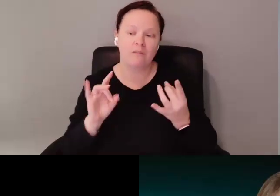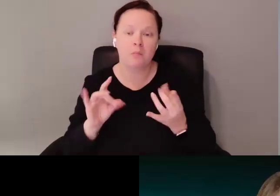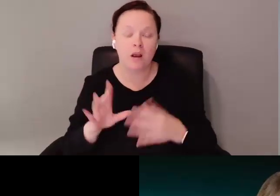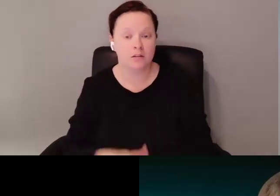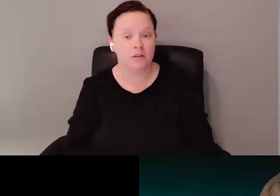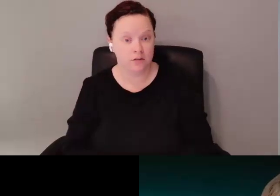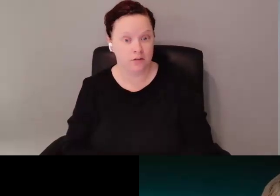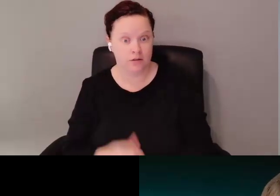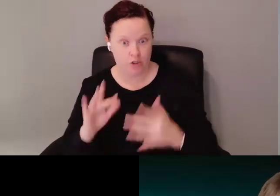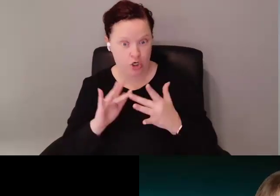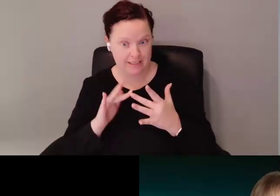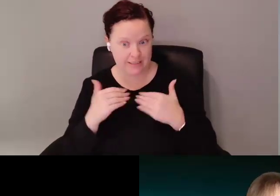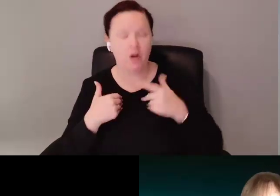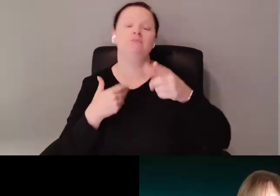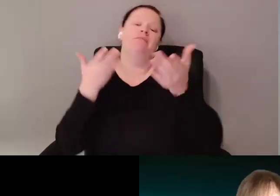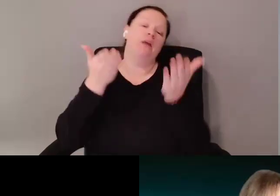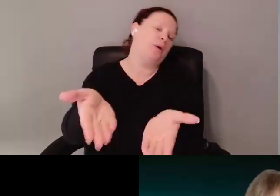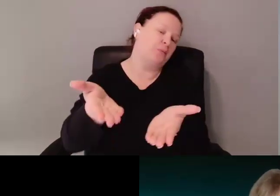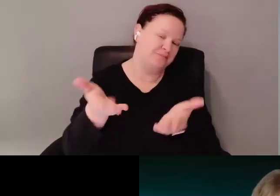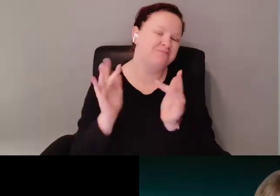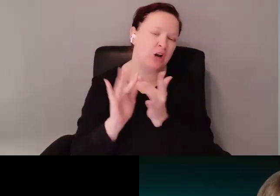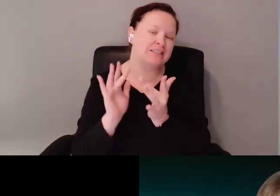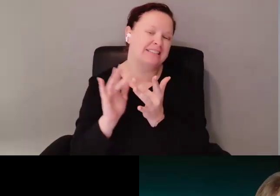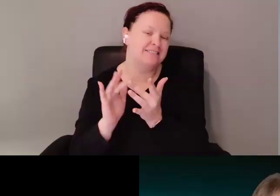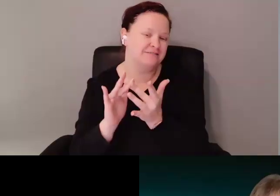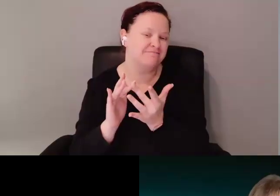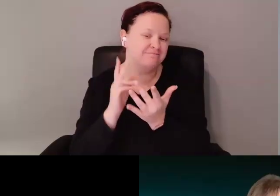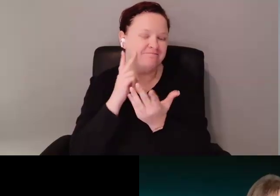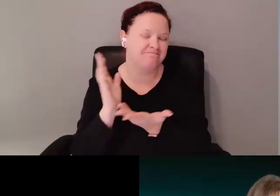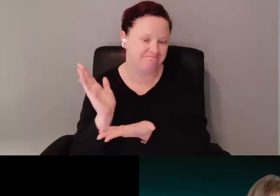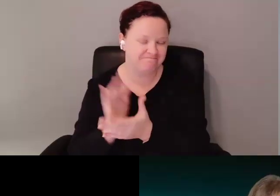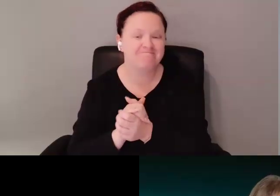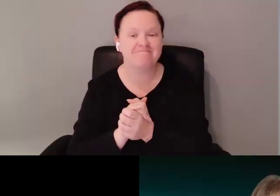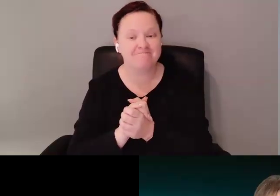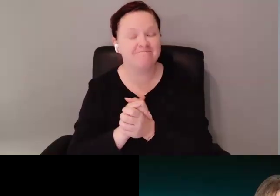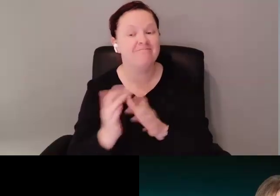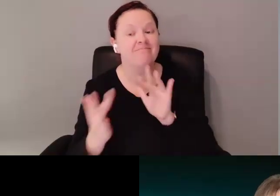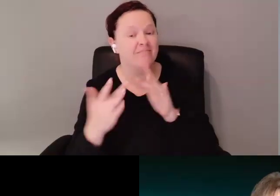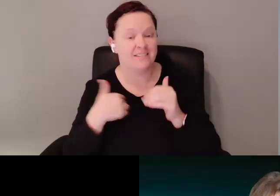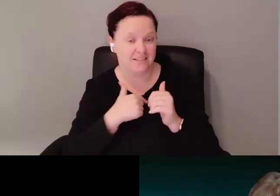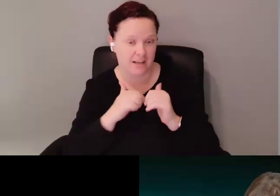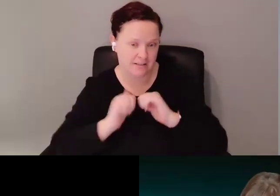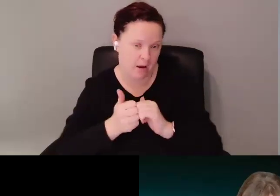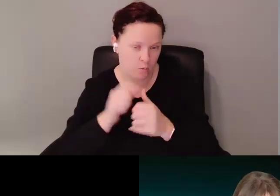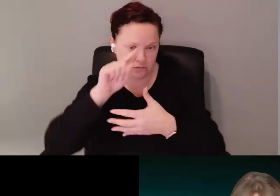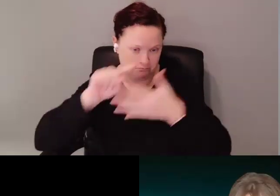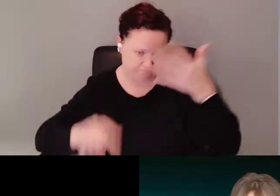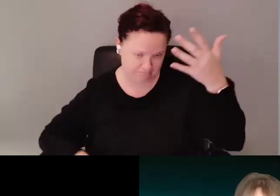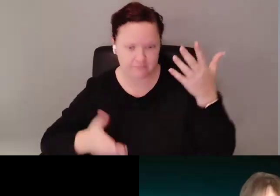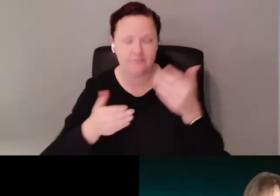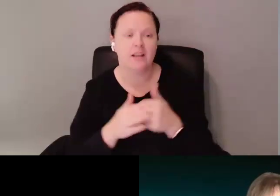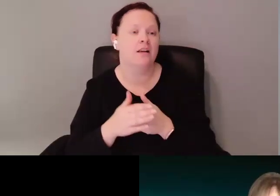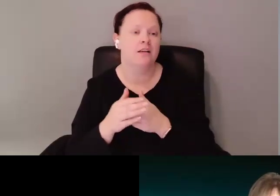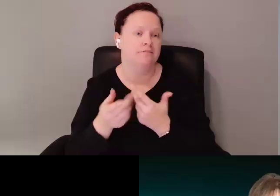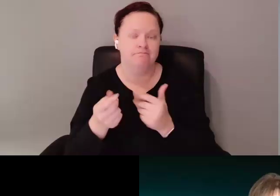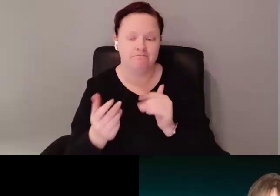have a slide with our contact? Yes, there you go. Okay. All right. So here is how to contact us. Again, you can get